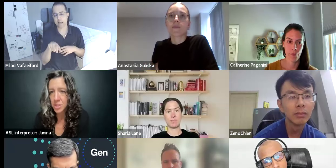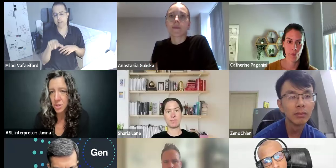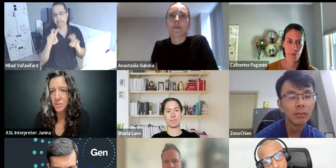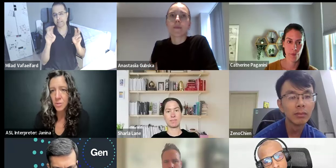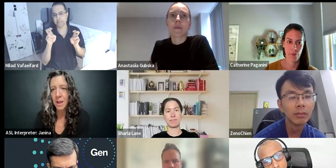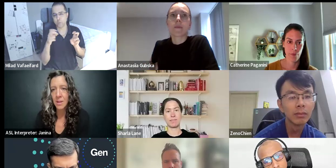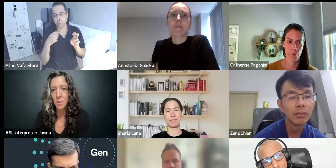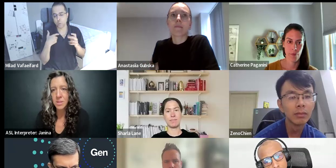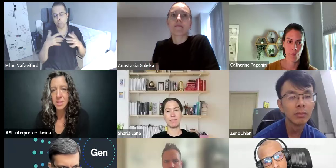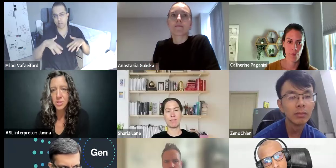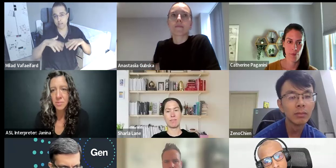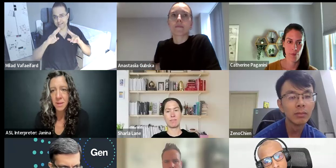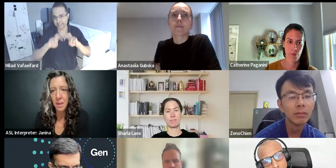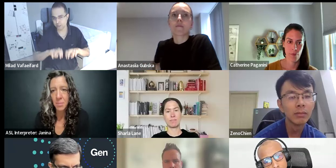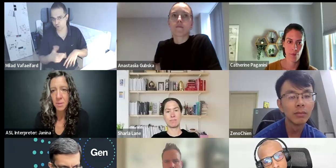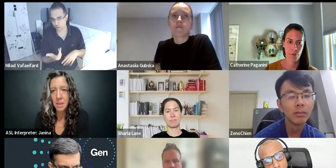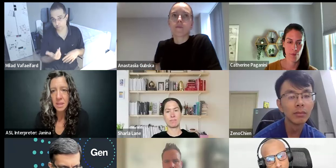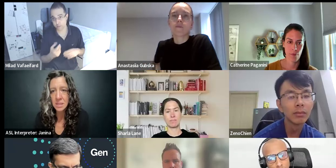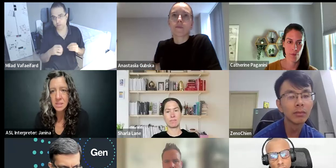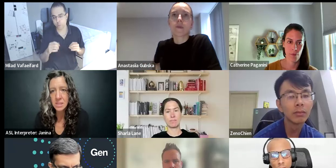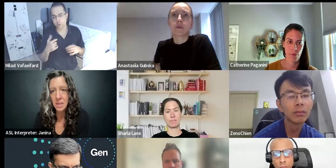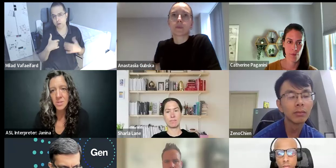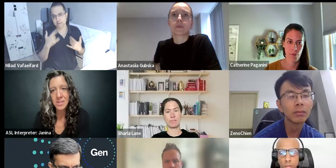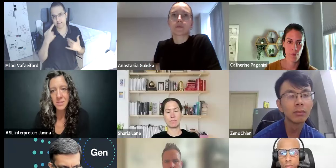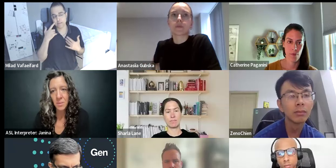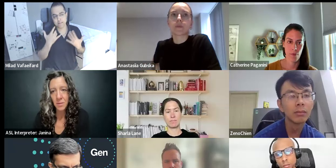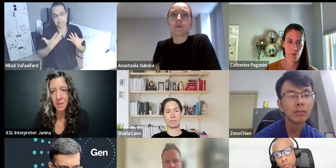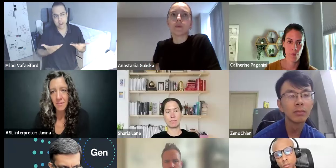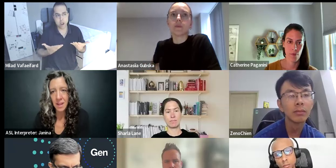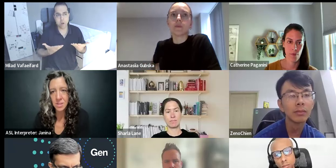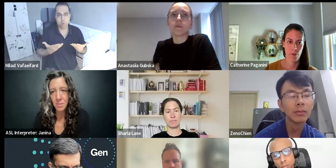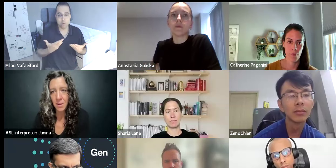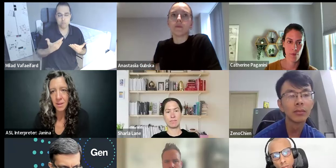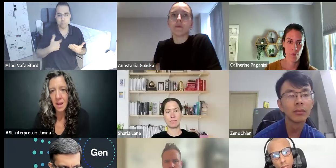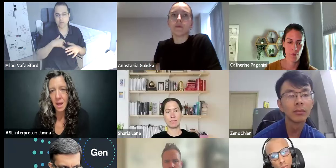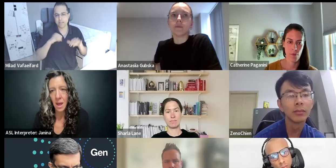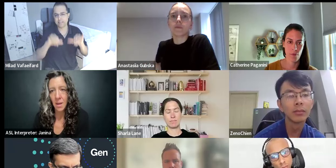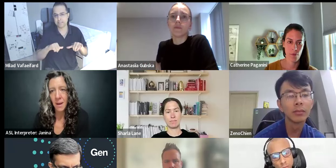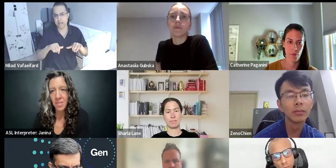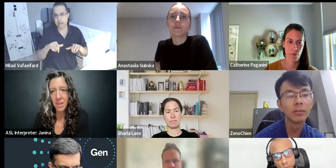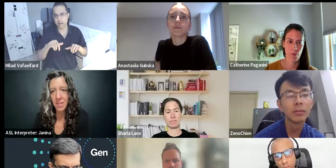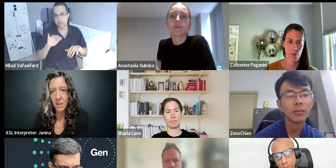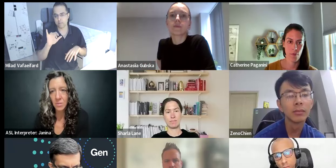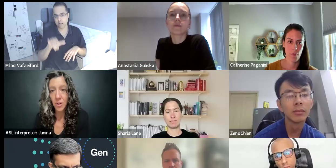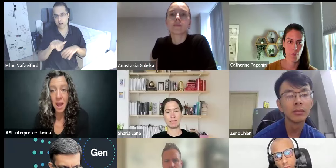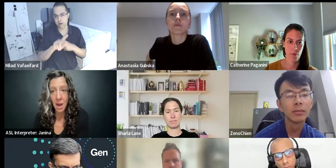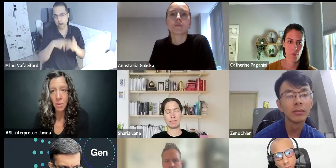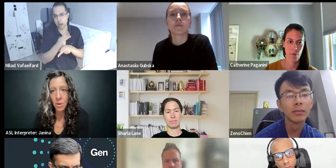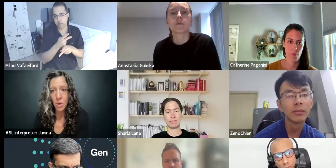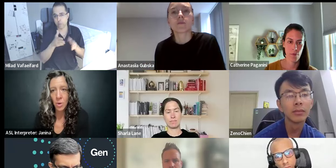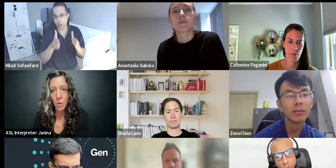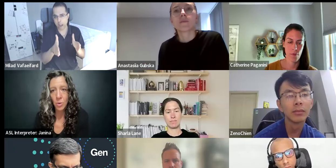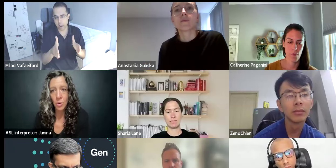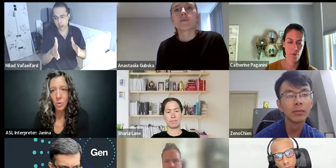I'm not quite sure if Zoom allows multi-streaming capabilities. So that's something we don't really have an answer about yet. I think that for